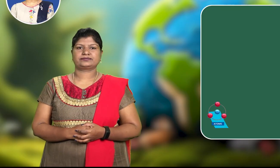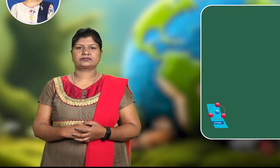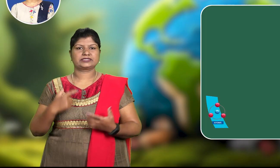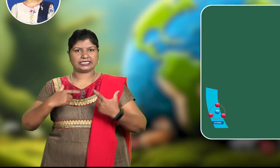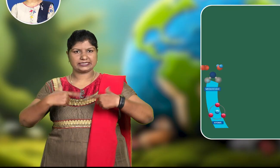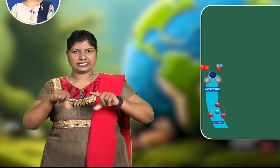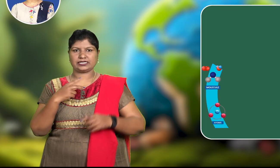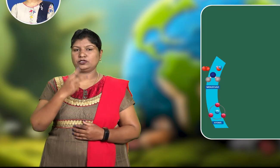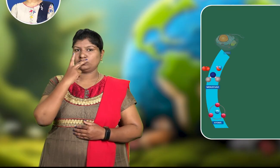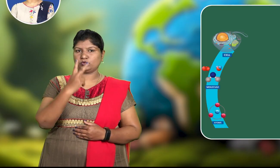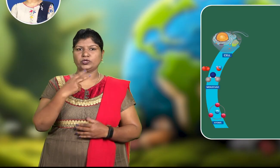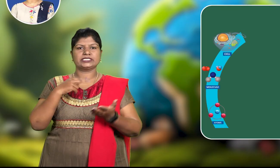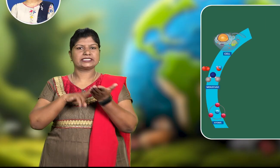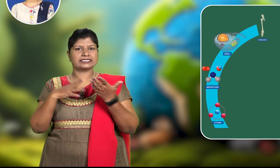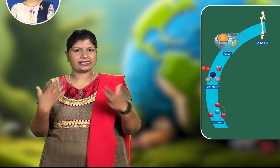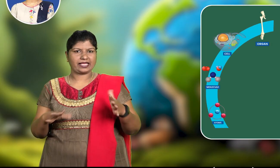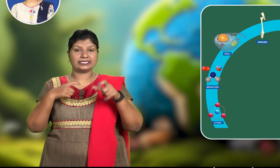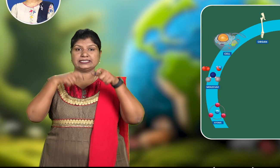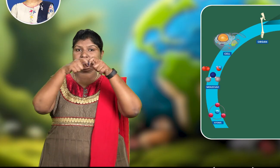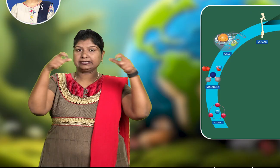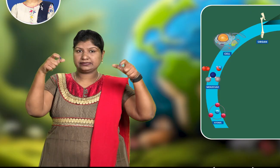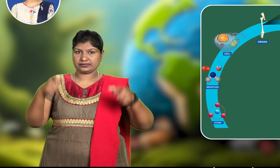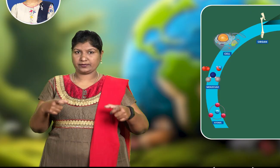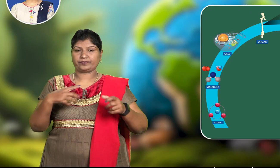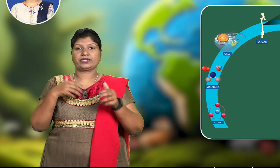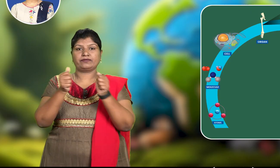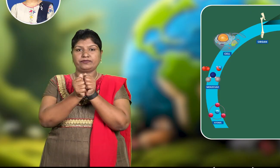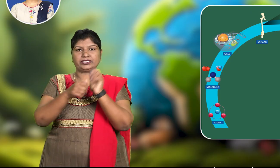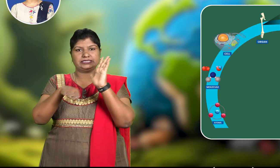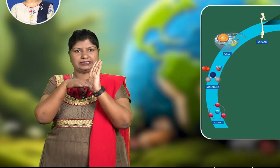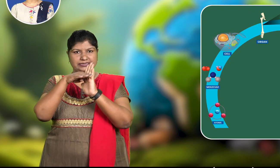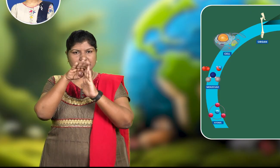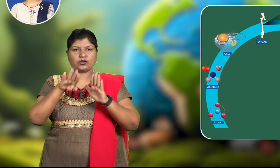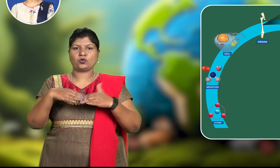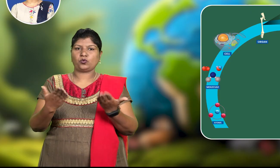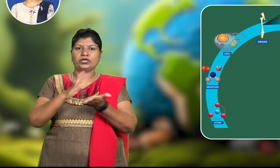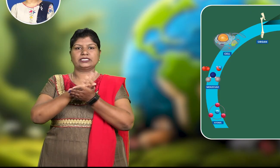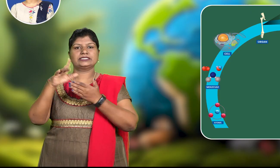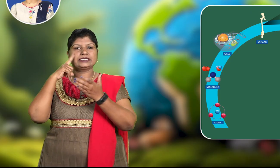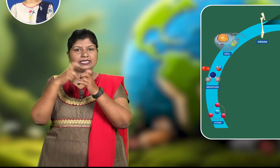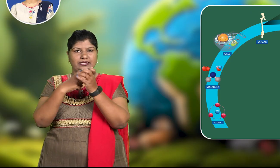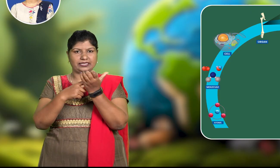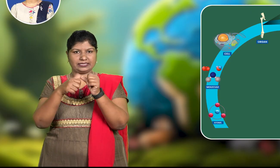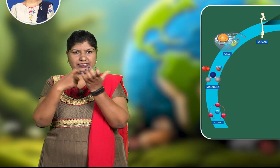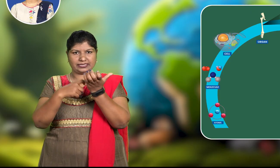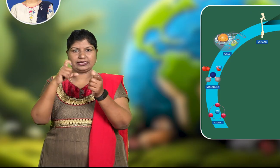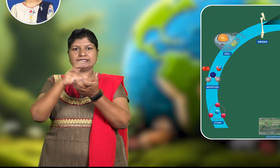Let us look at the natural system with the levels or hierarchy of organization.